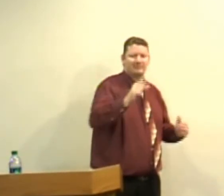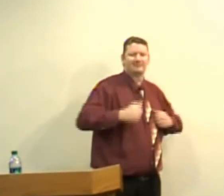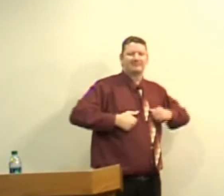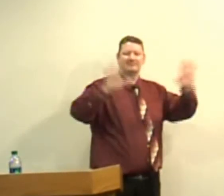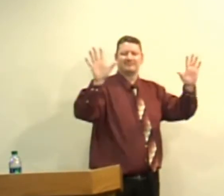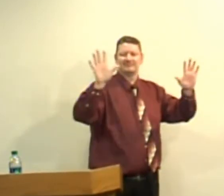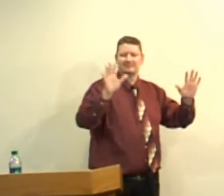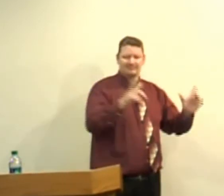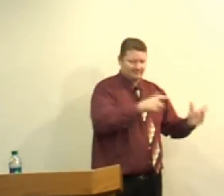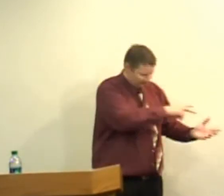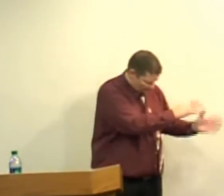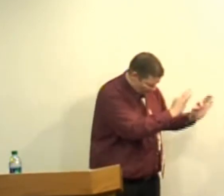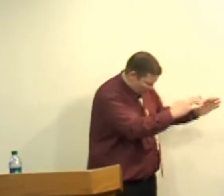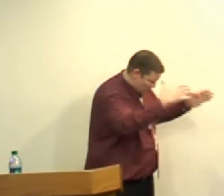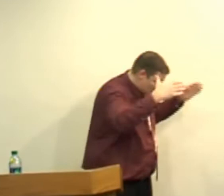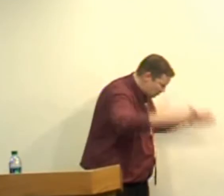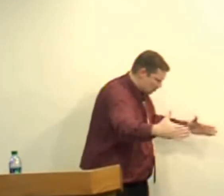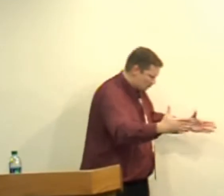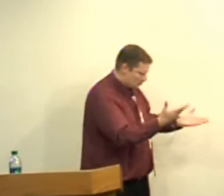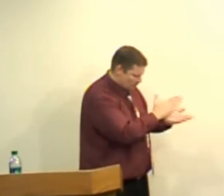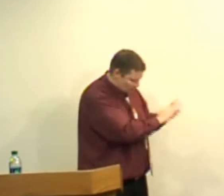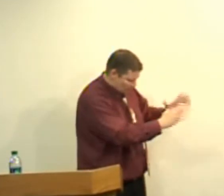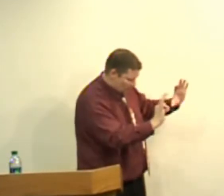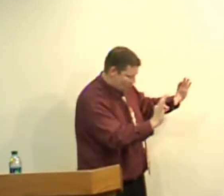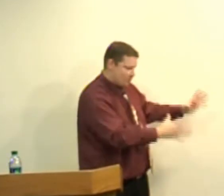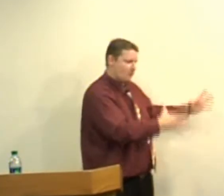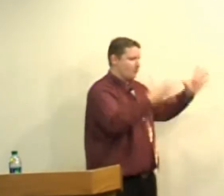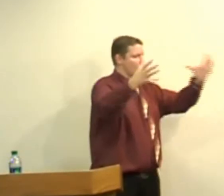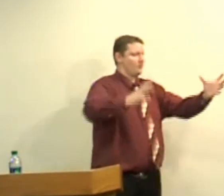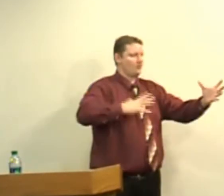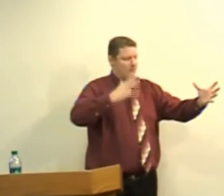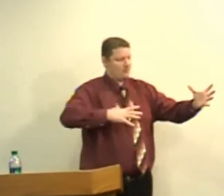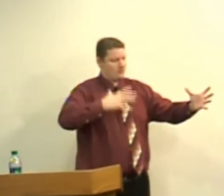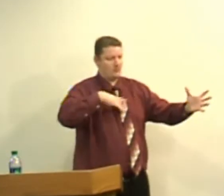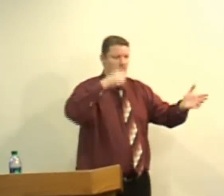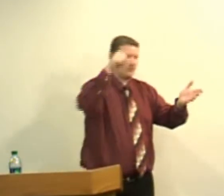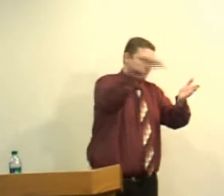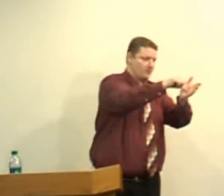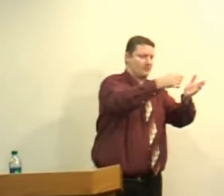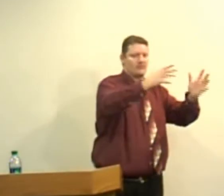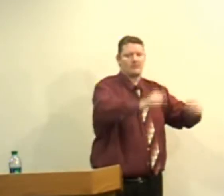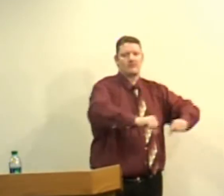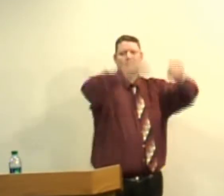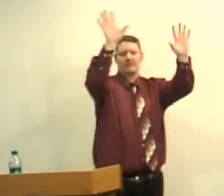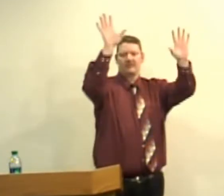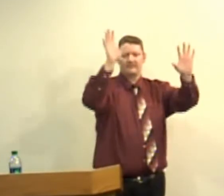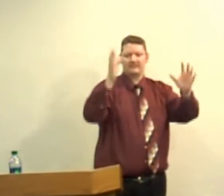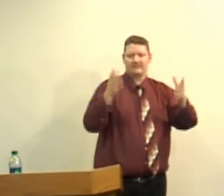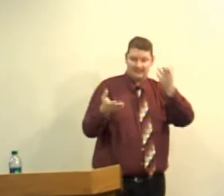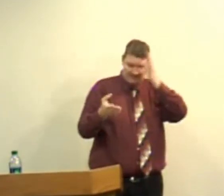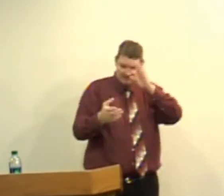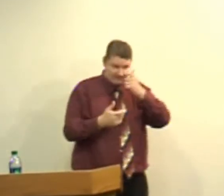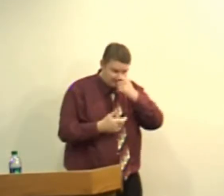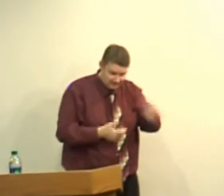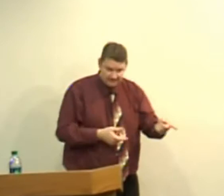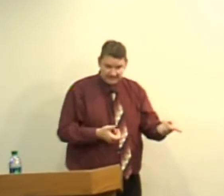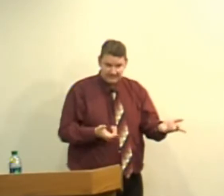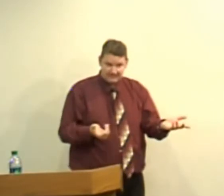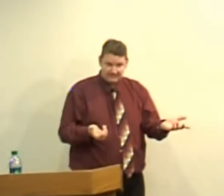To heed them, the fat of rams. To look at the animal, the serious, without blemish, and the